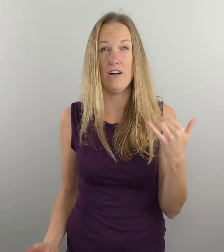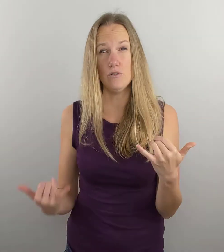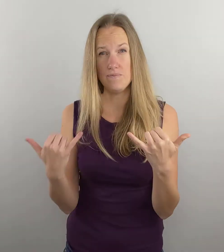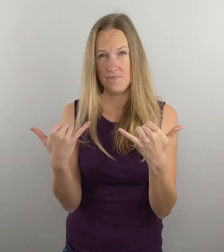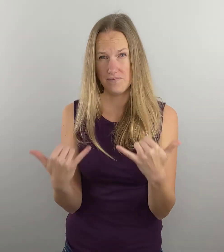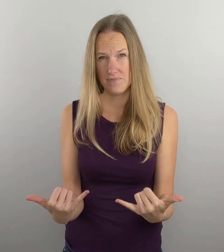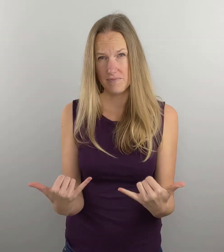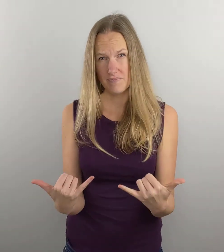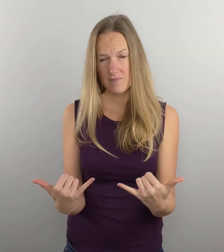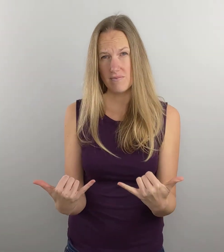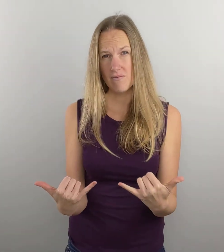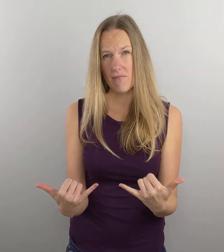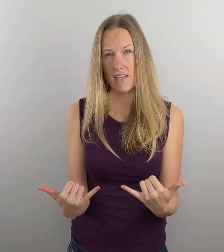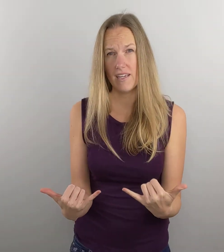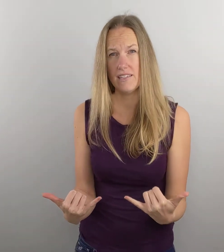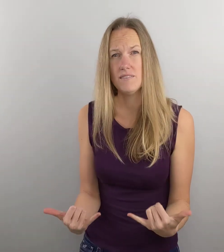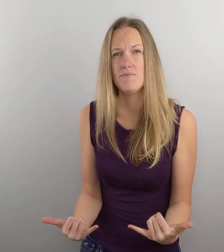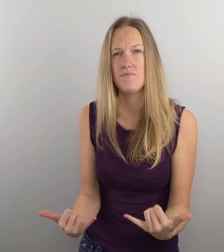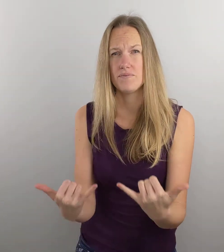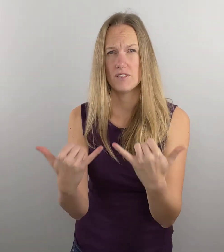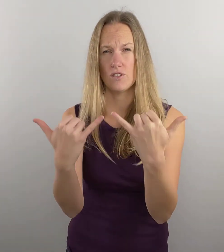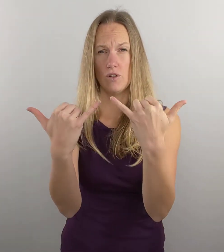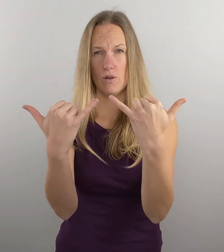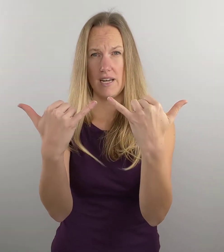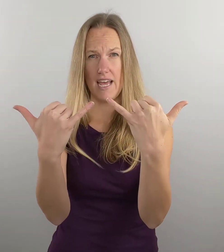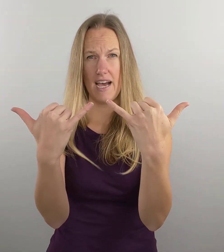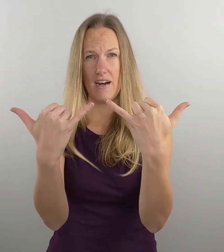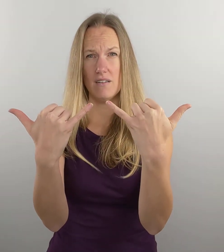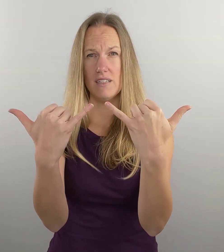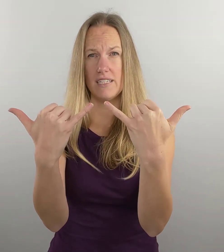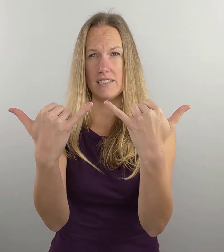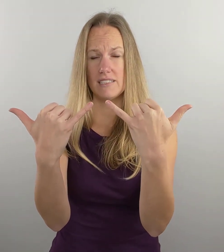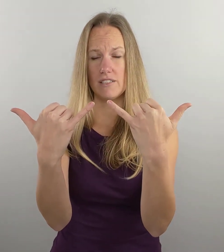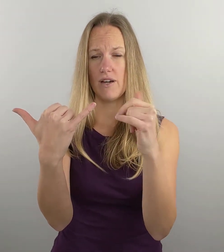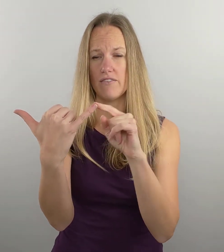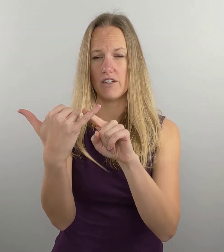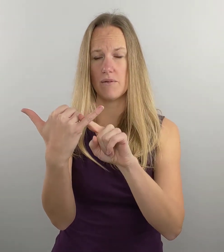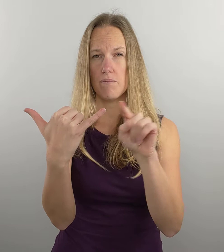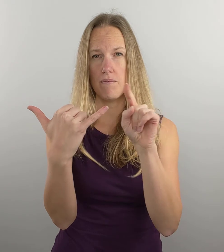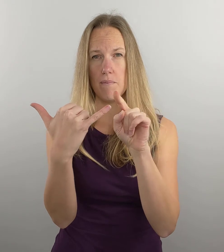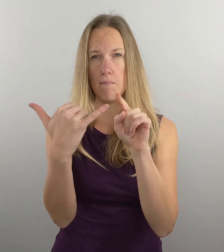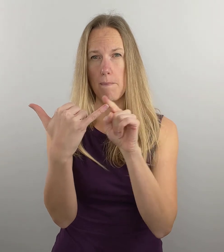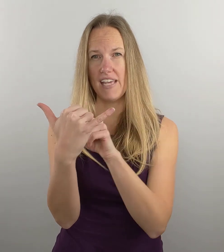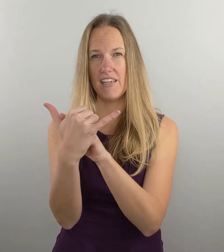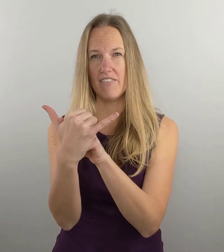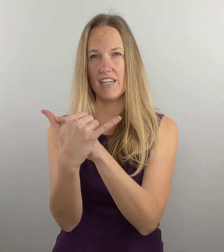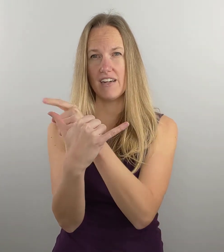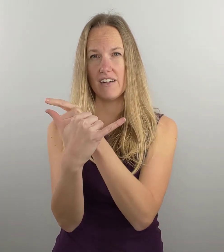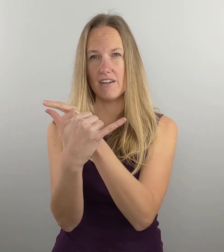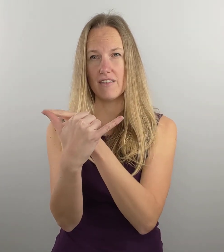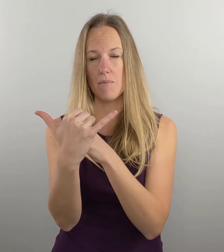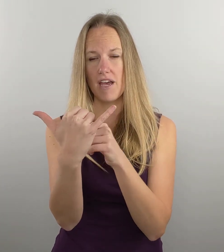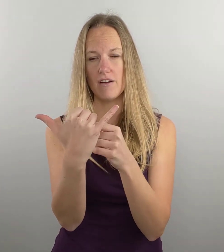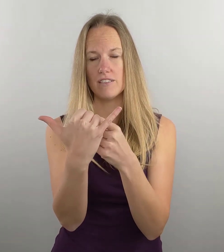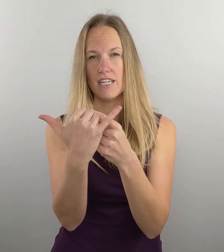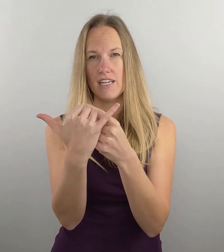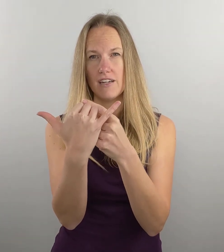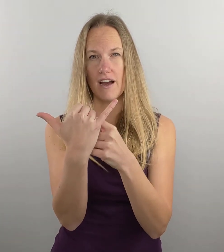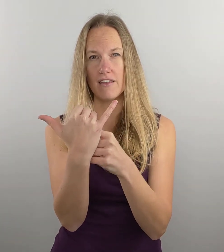now, okay? So now is you have your pinky finger, your thumb out, your other